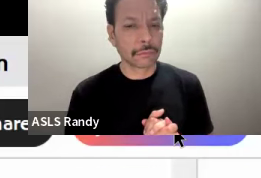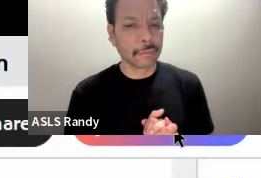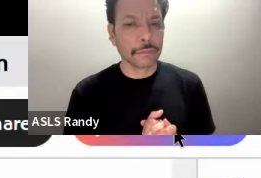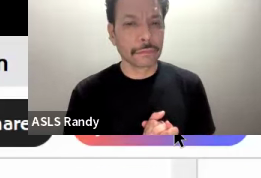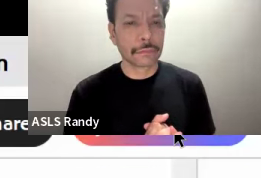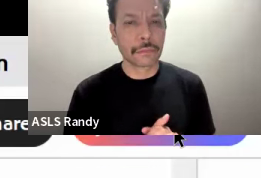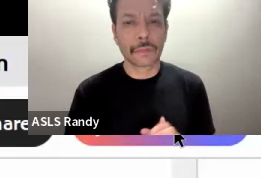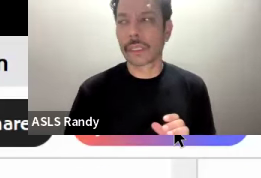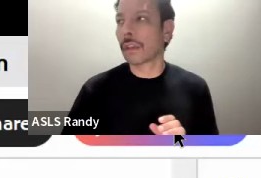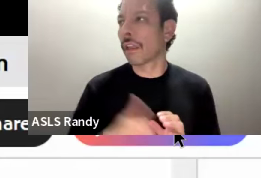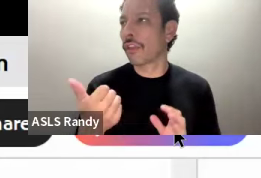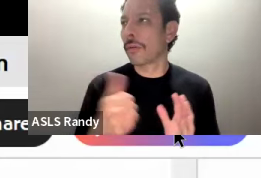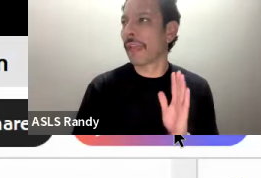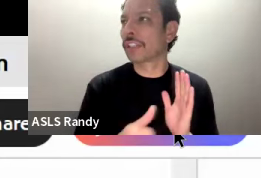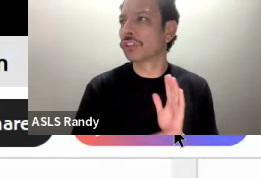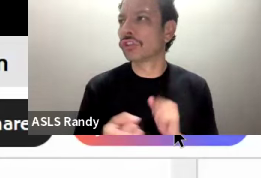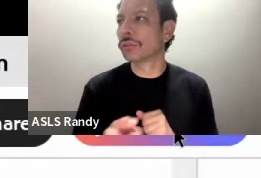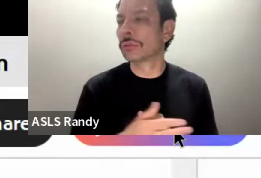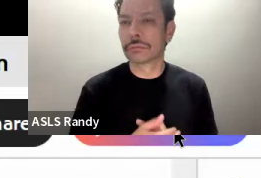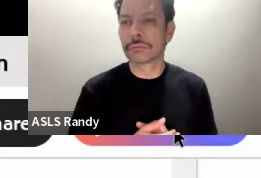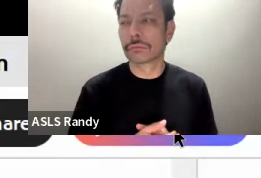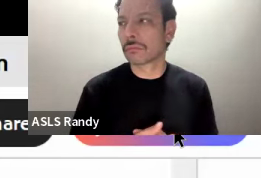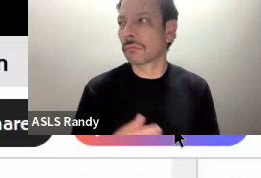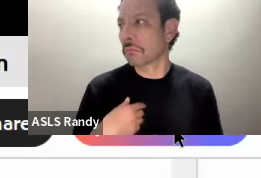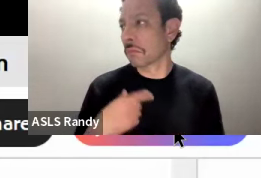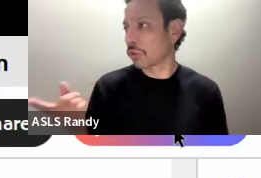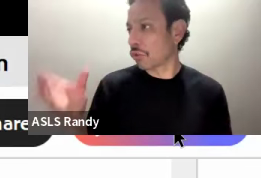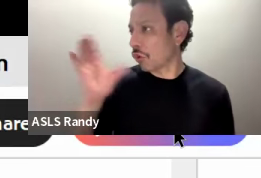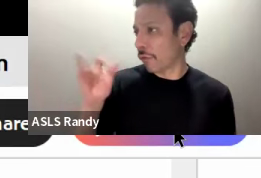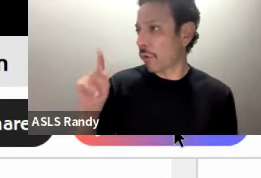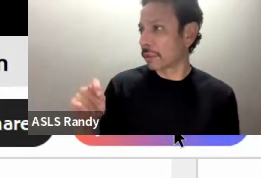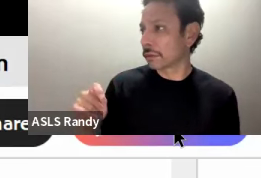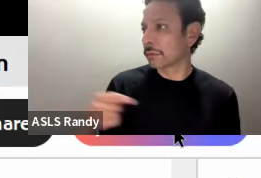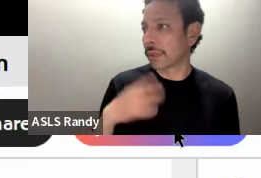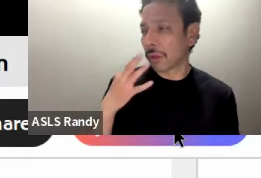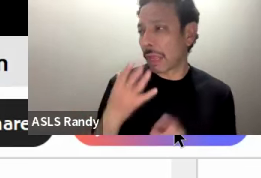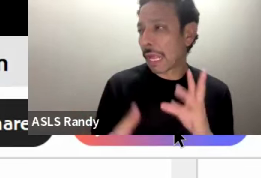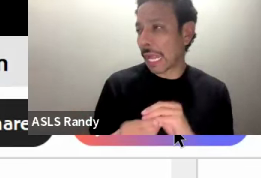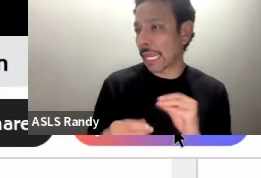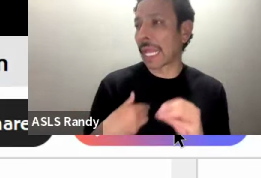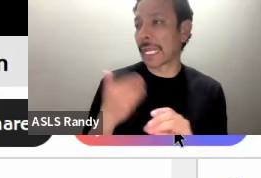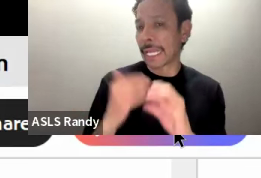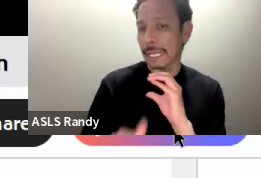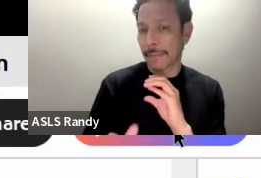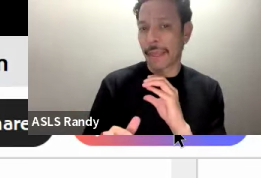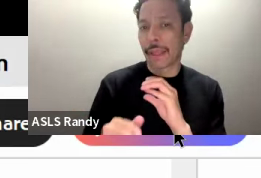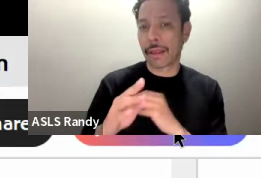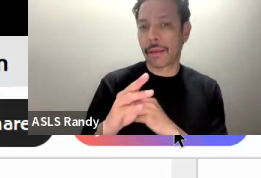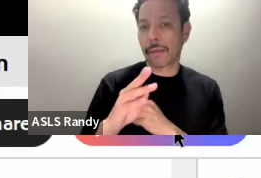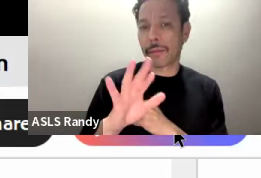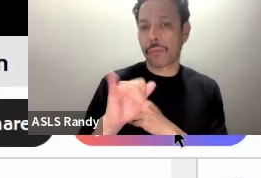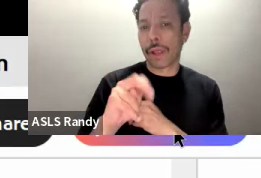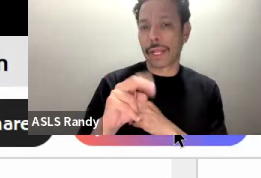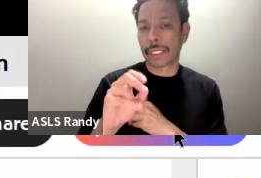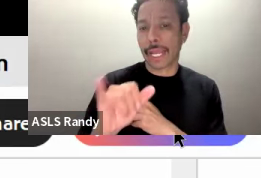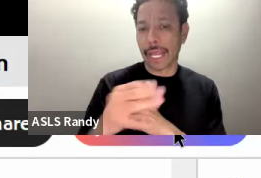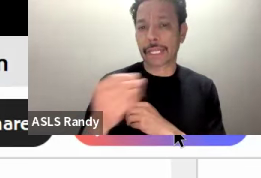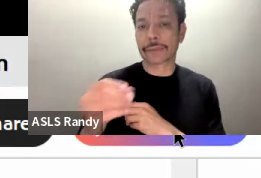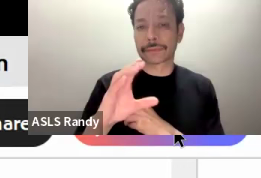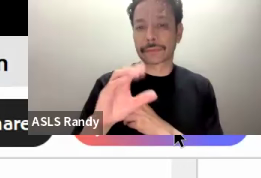There's another page. I'll let you look for it. I will just add that I emailed Brian Day and Caleb